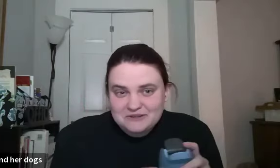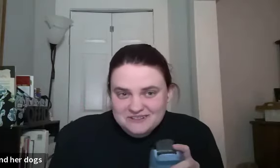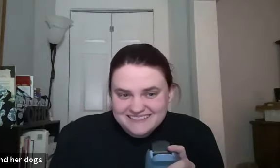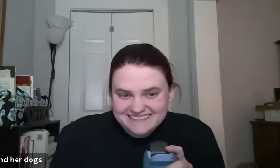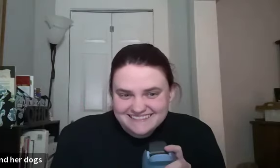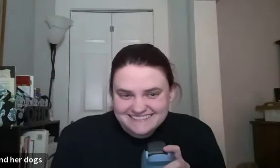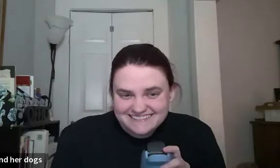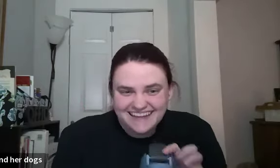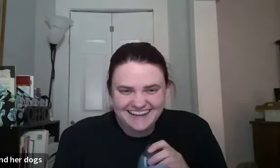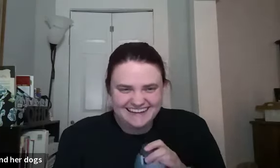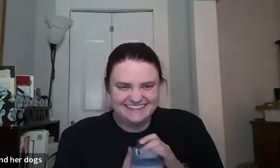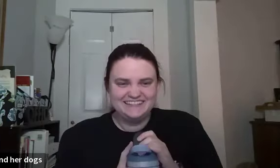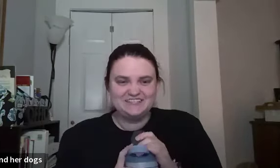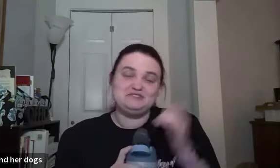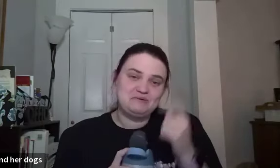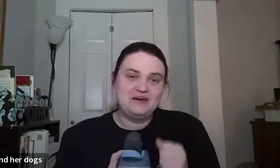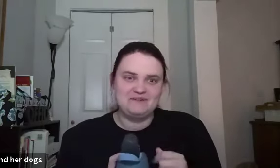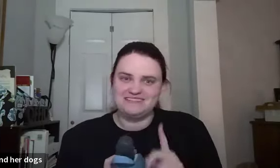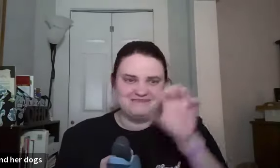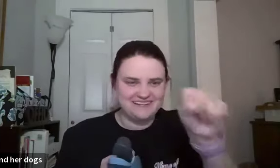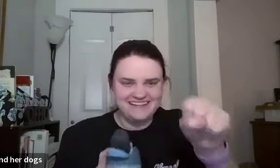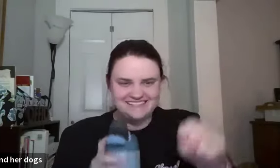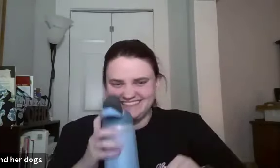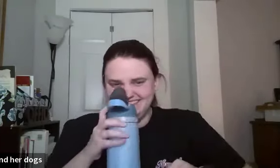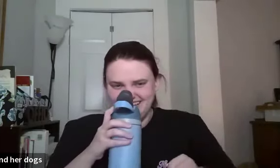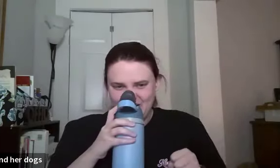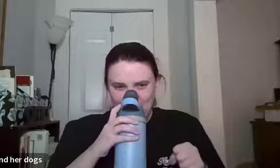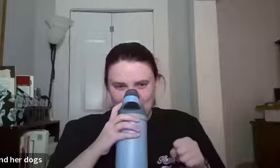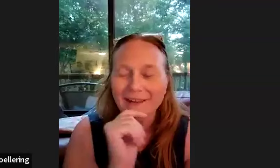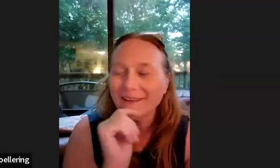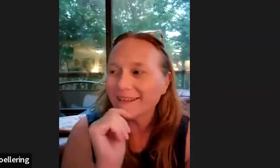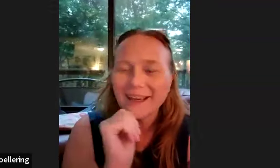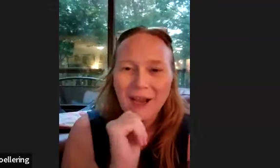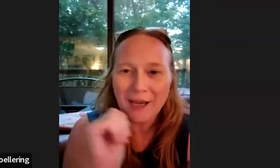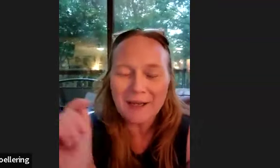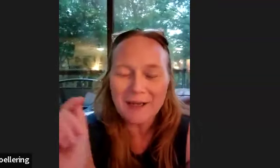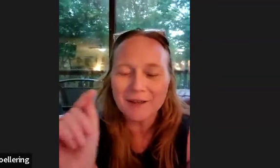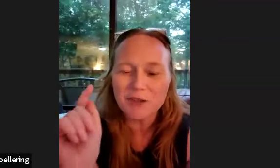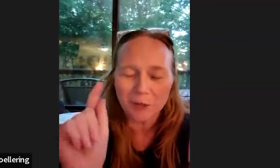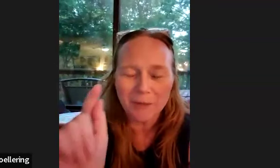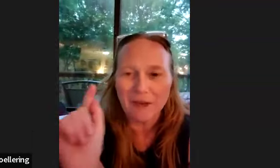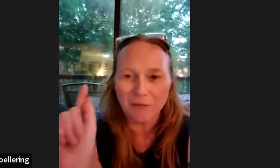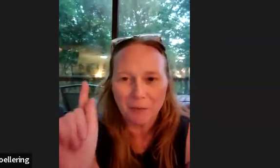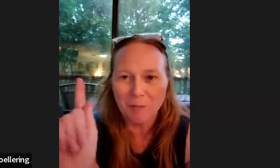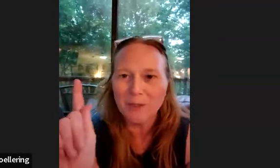yours? You showed up. I was like, I'm gonna catch it. Okay, I show me favorite one more